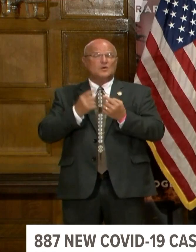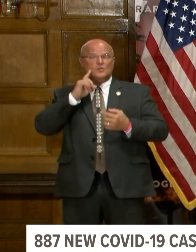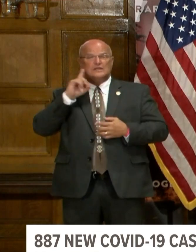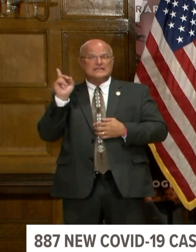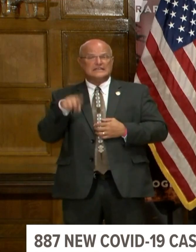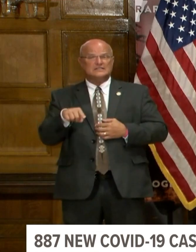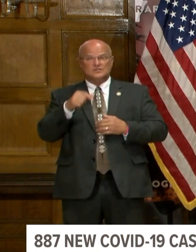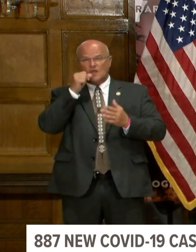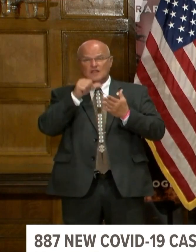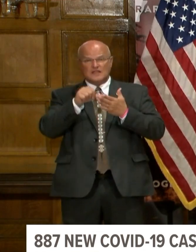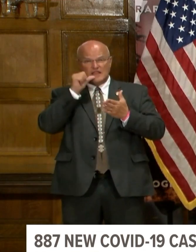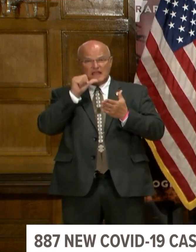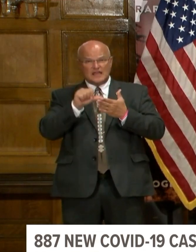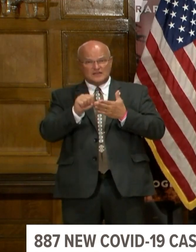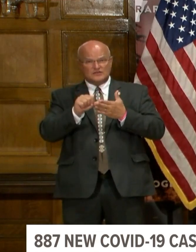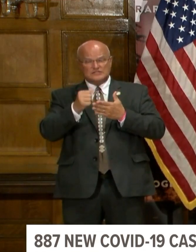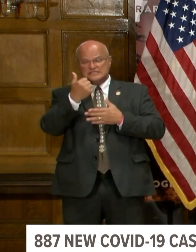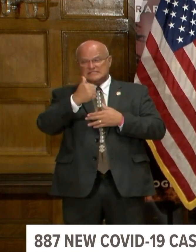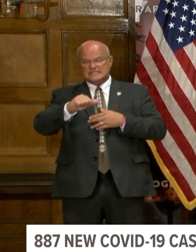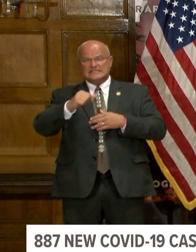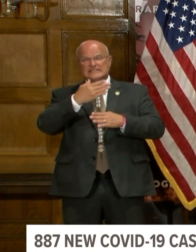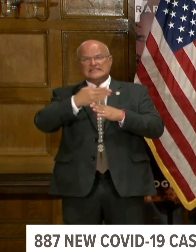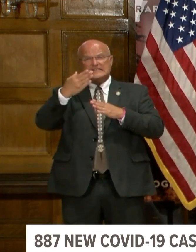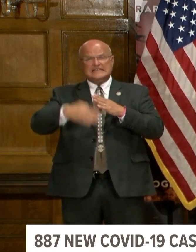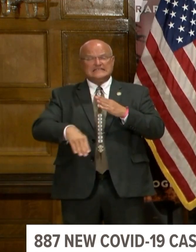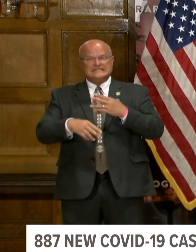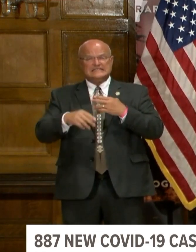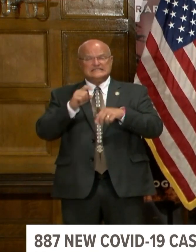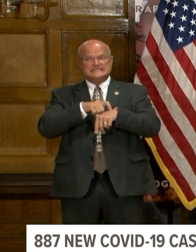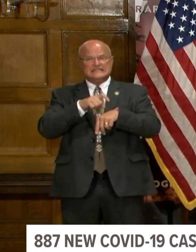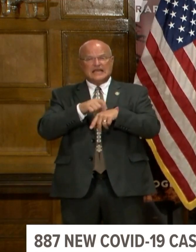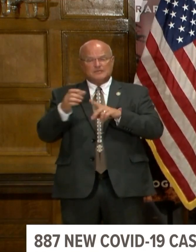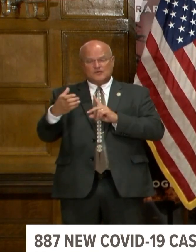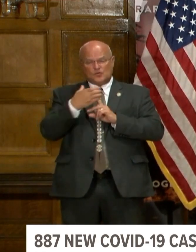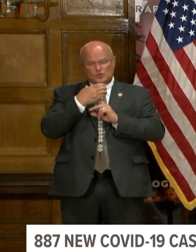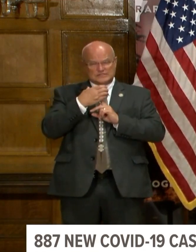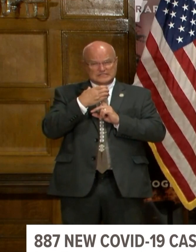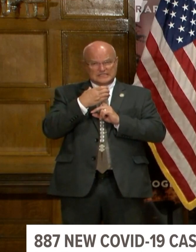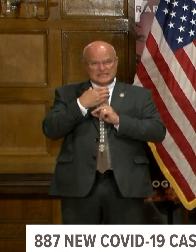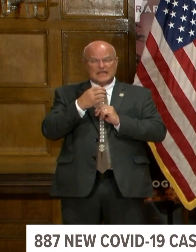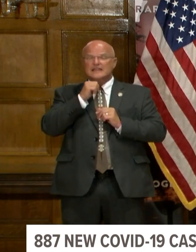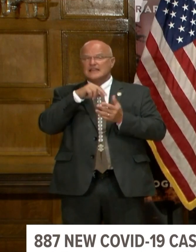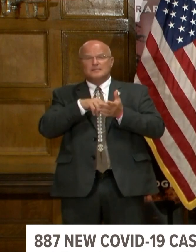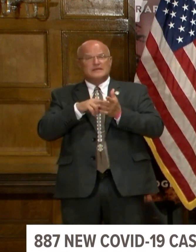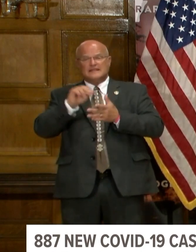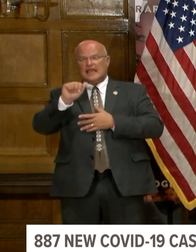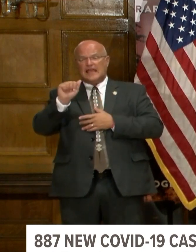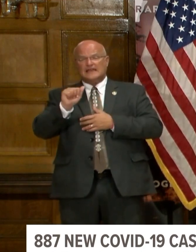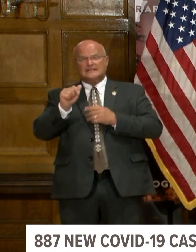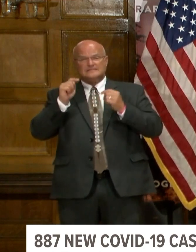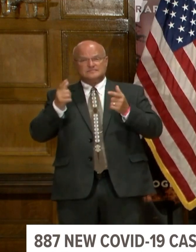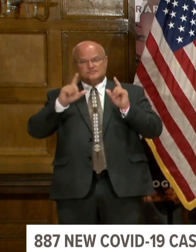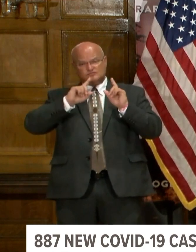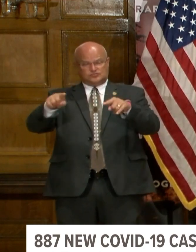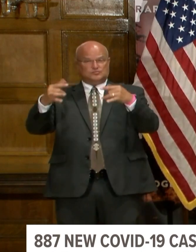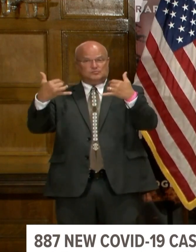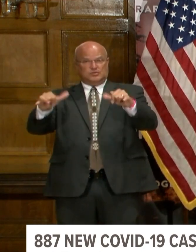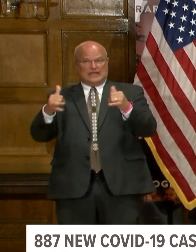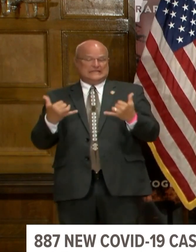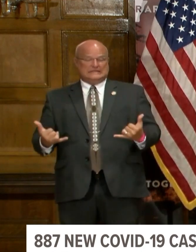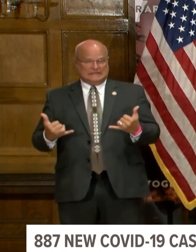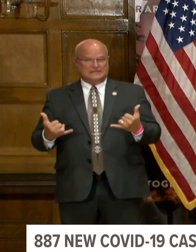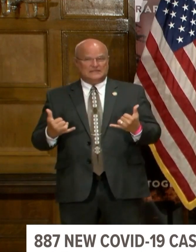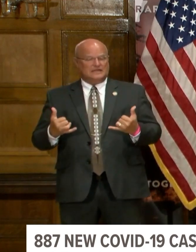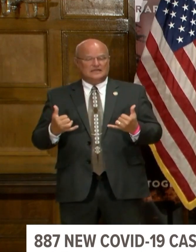issue letters ending periods of quarantine, but that does not mean that the athlete can return to play